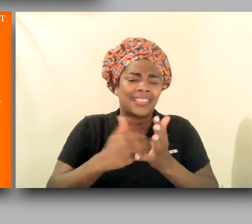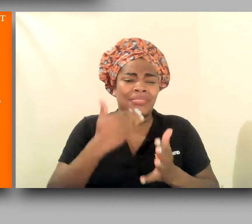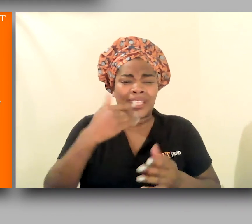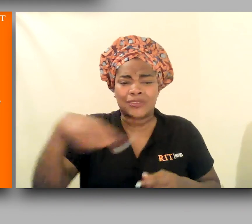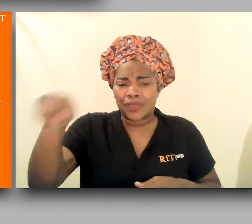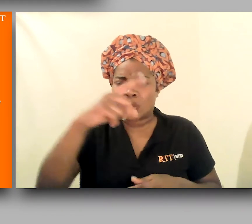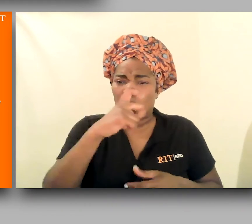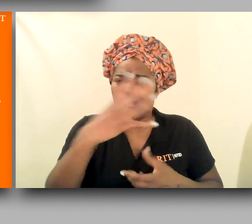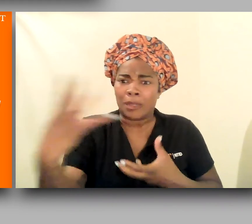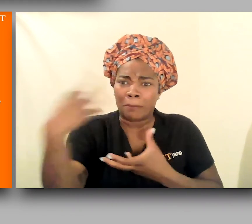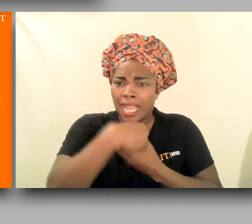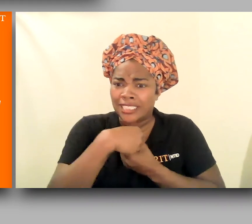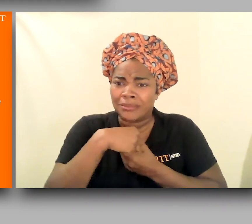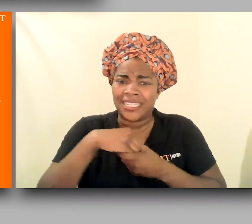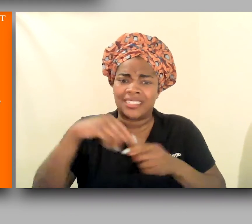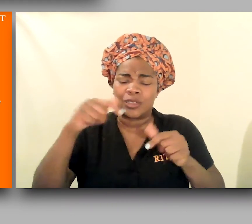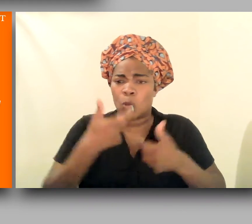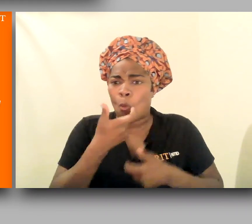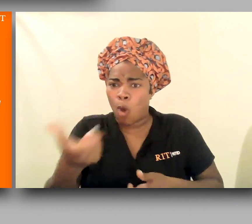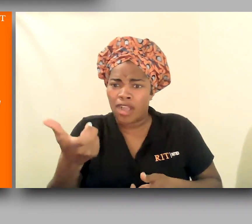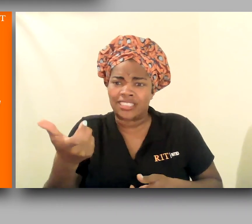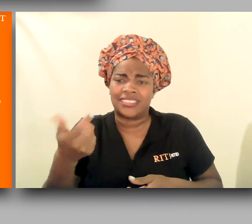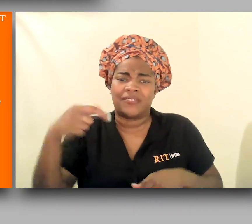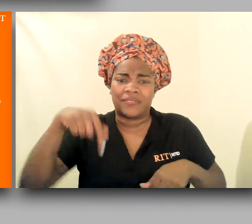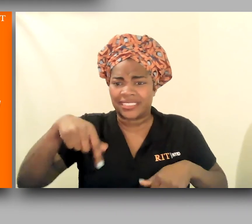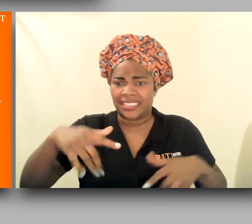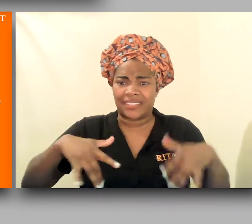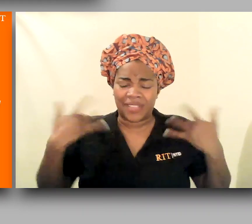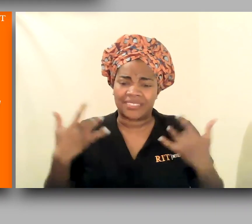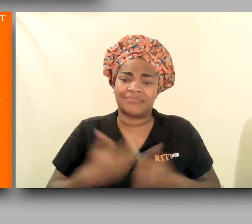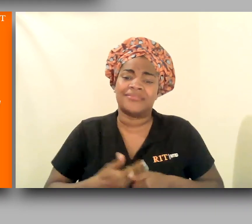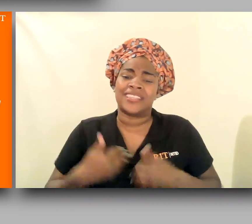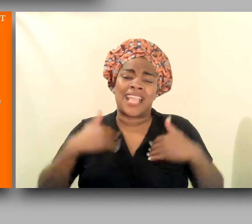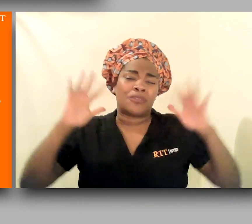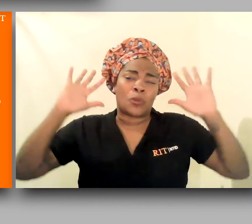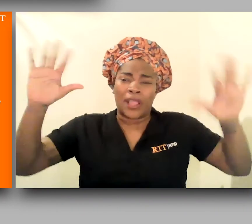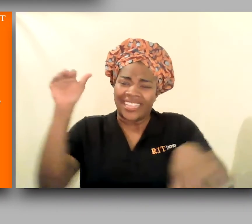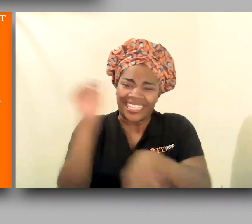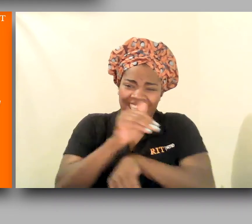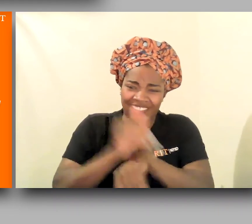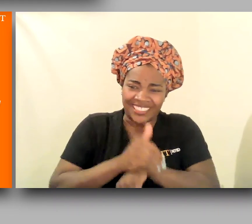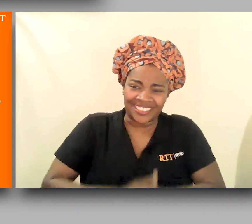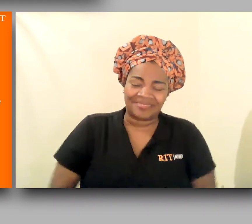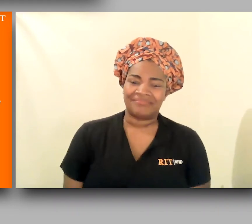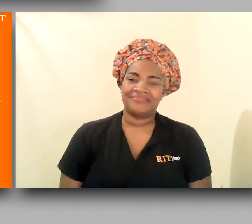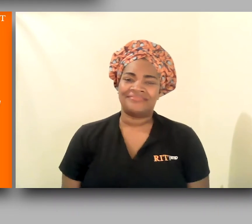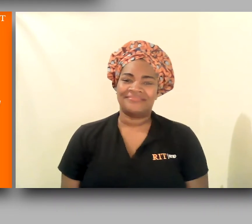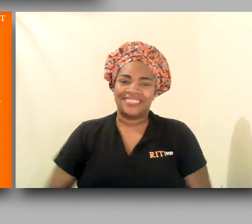participating in this event. Have a wonderful evening, and I'll see you guys later.